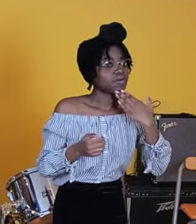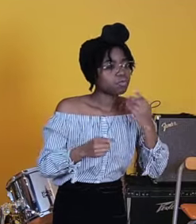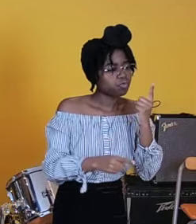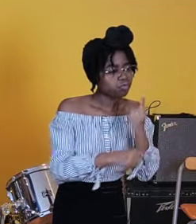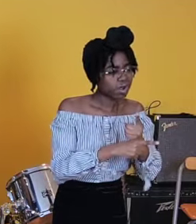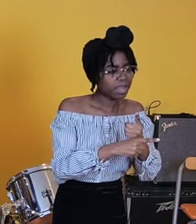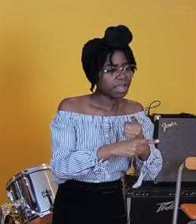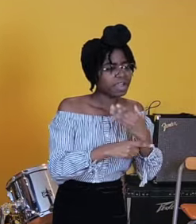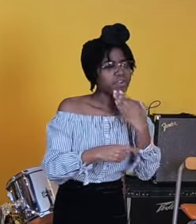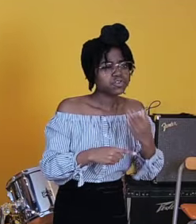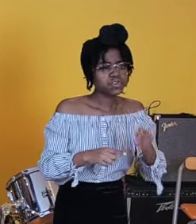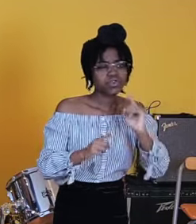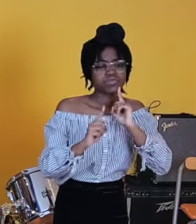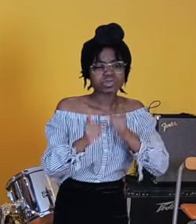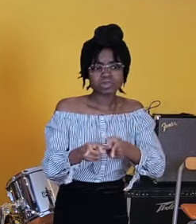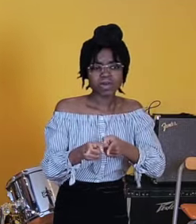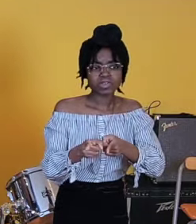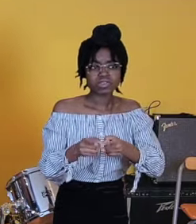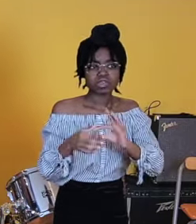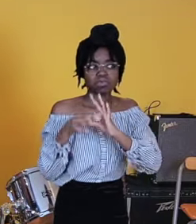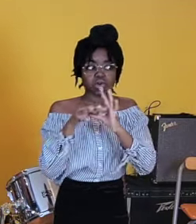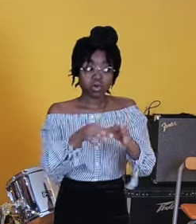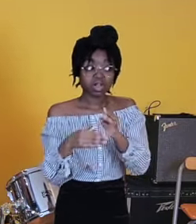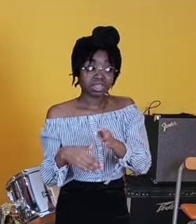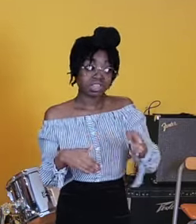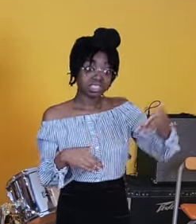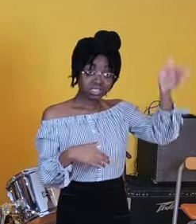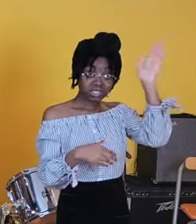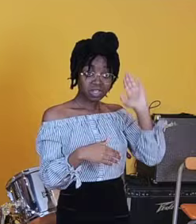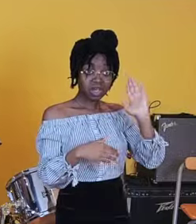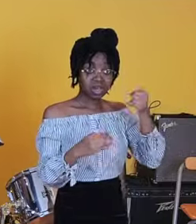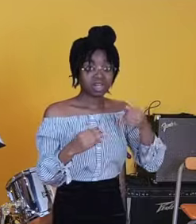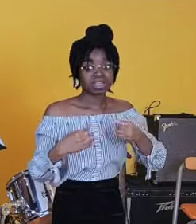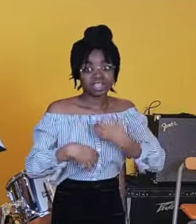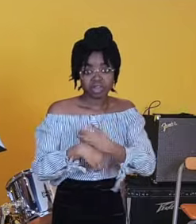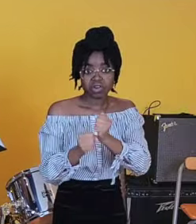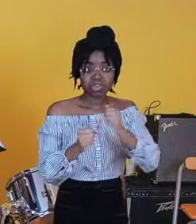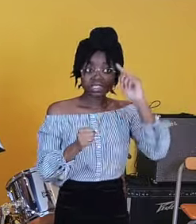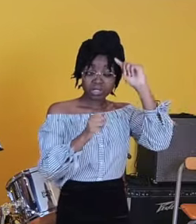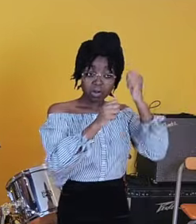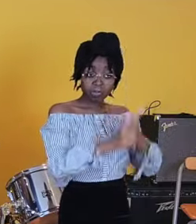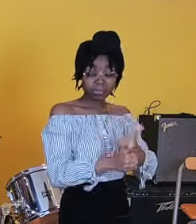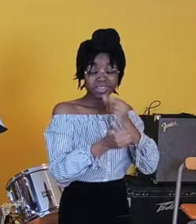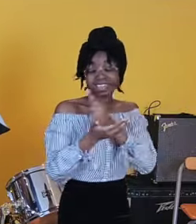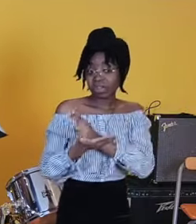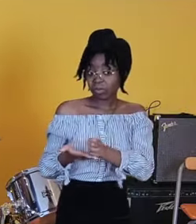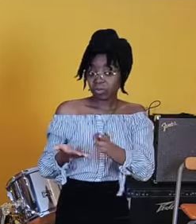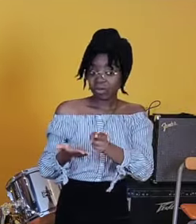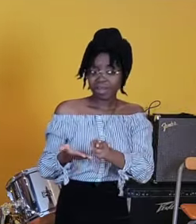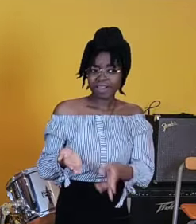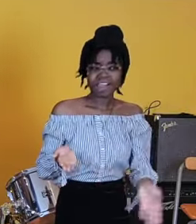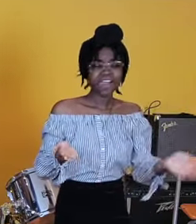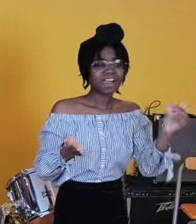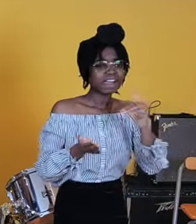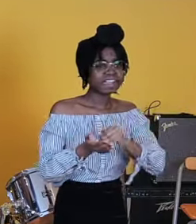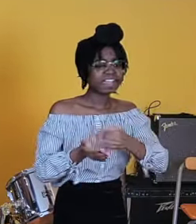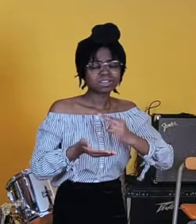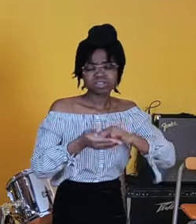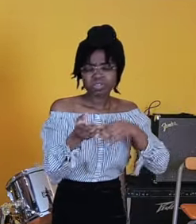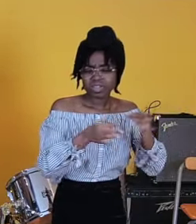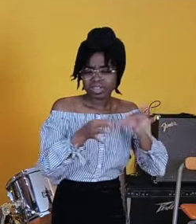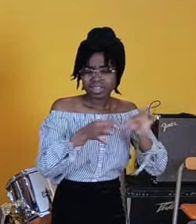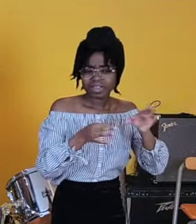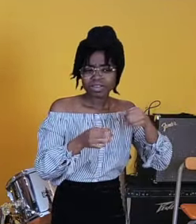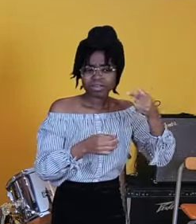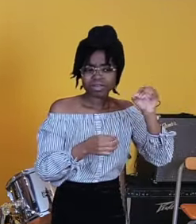produces obedience and righteous living. I'm going to say that again. With the the definition of godliness that we're working with